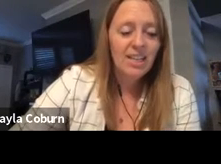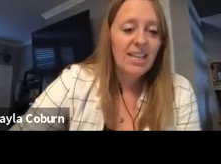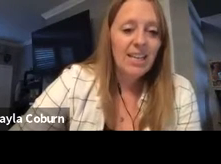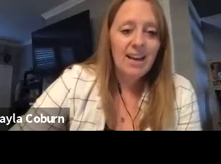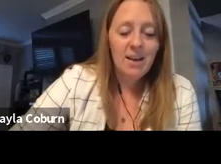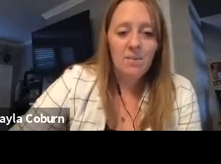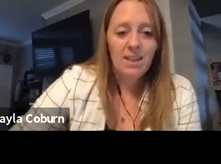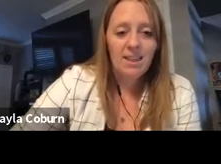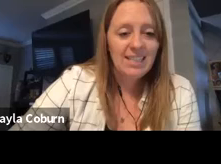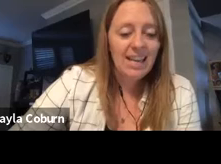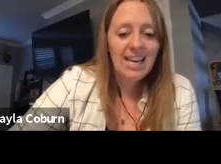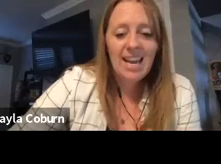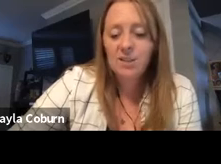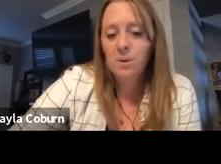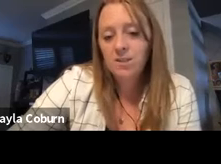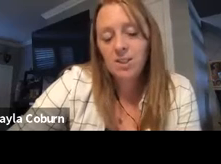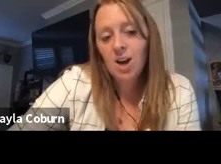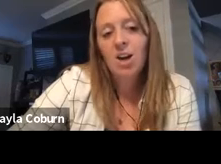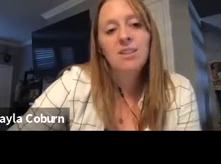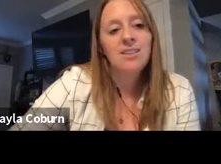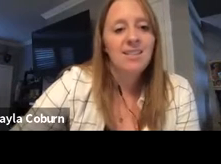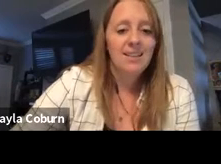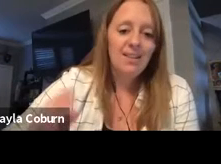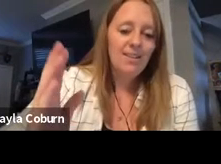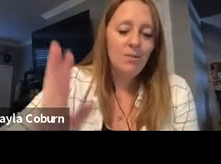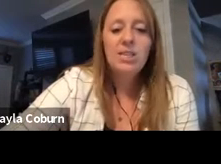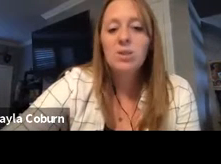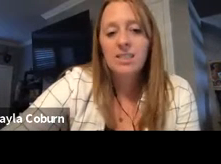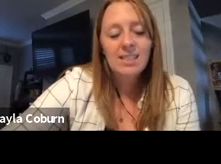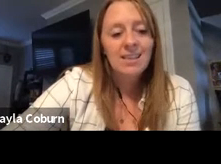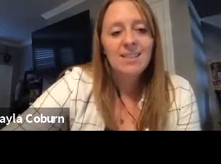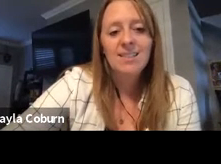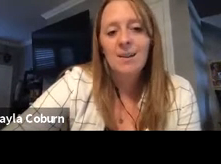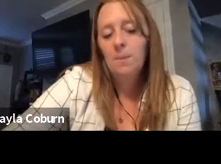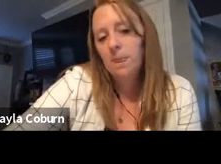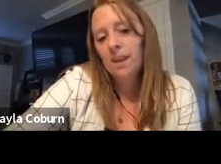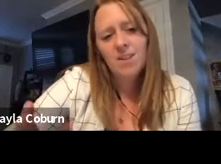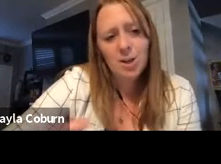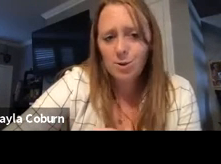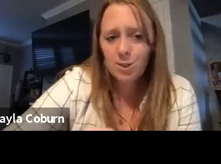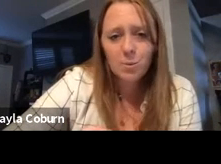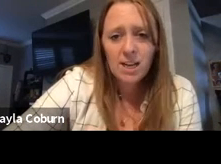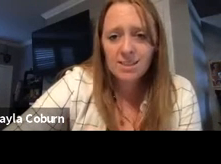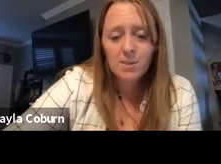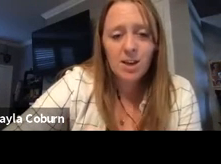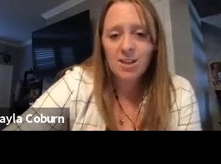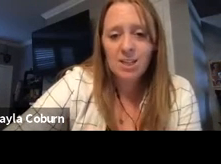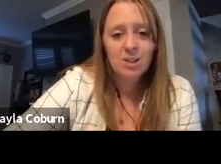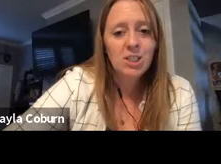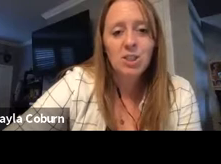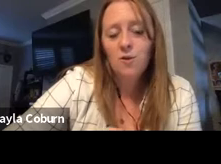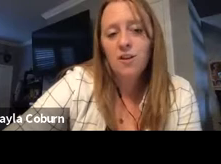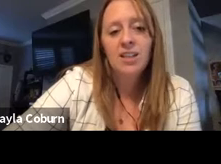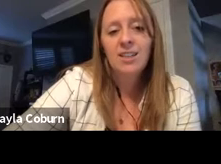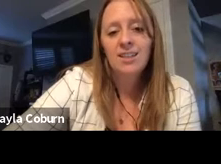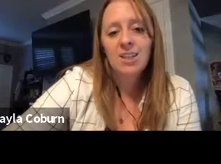language. This lady has a bunch of songs, resources, even on YouTube. She has some songs that are